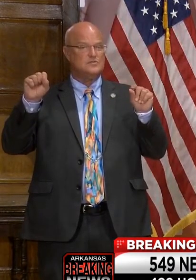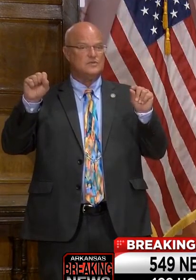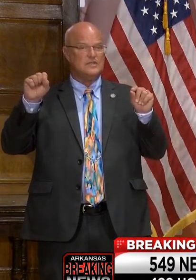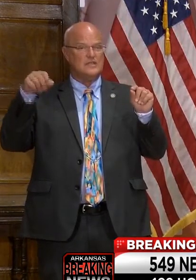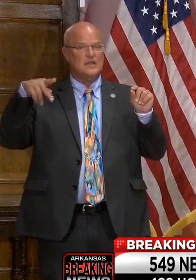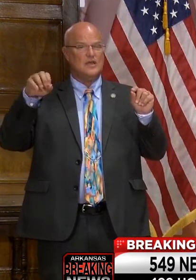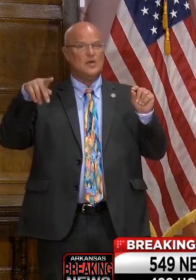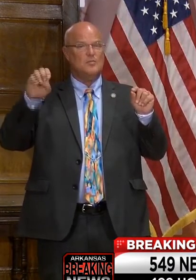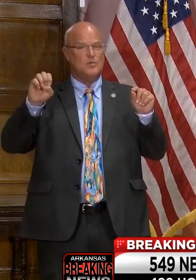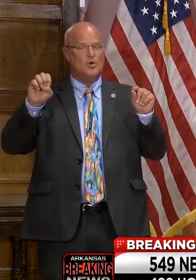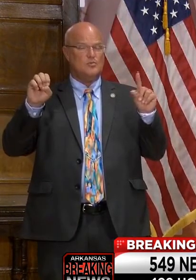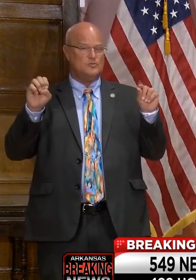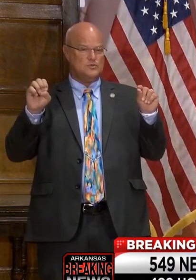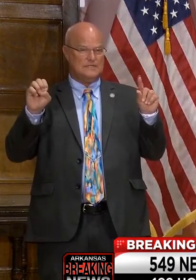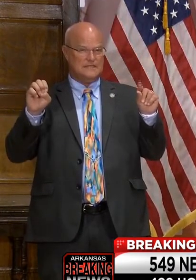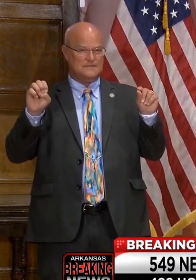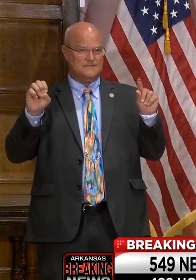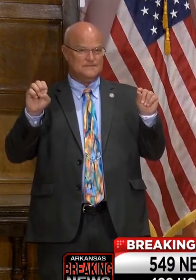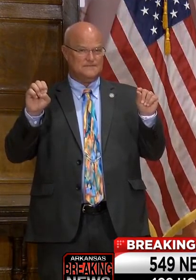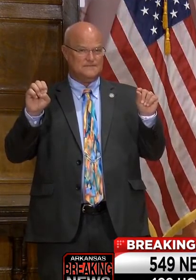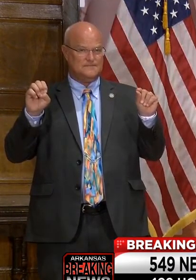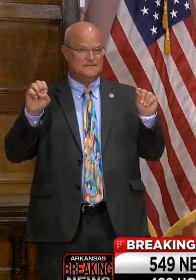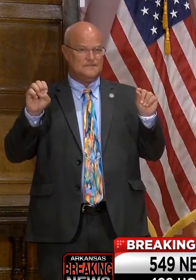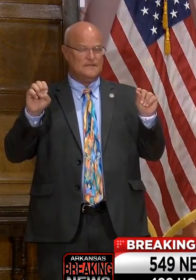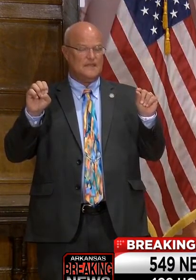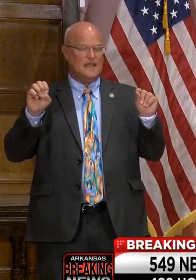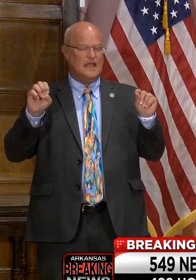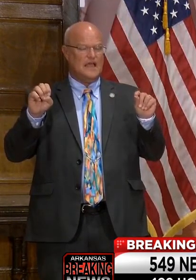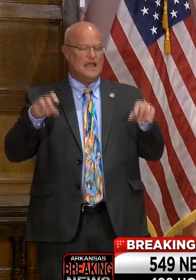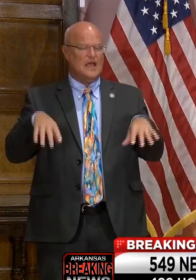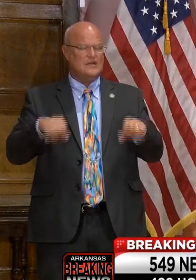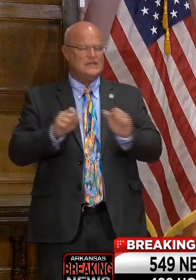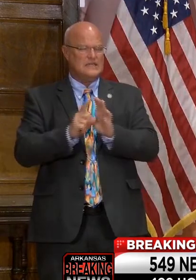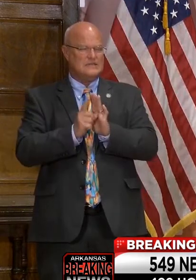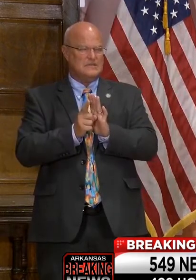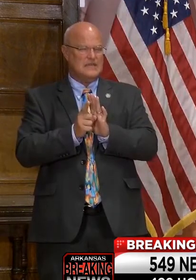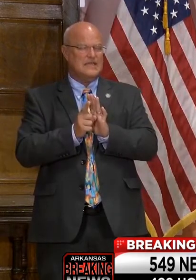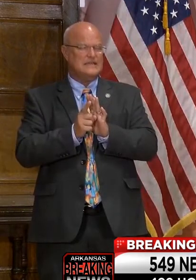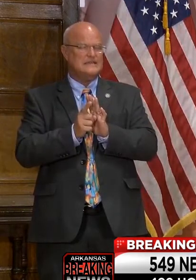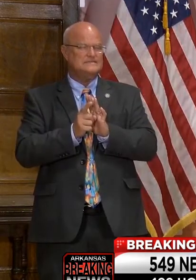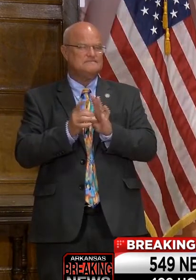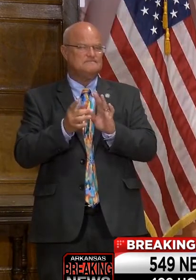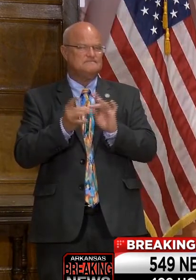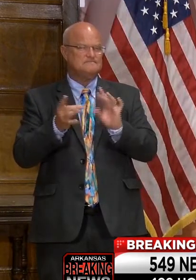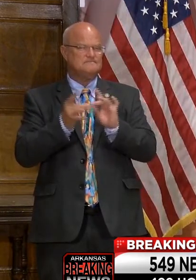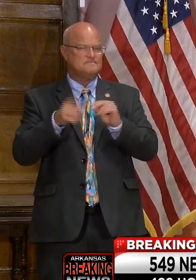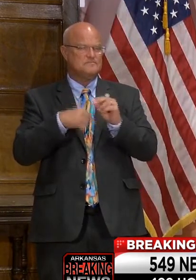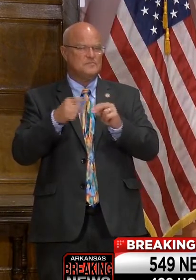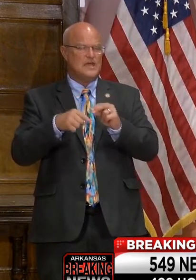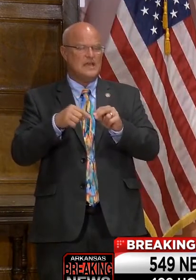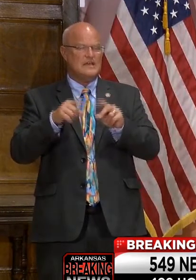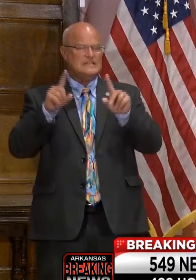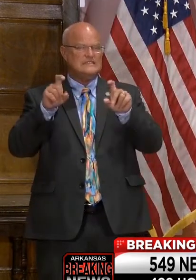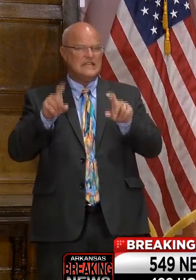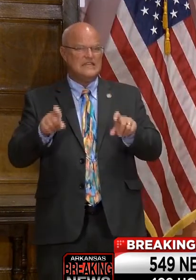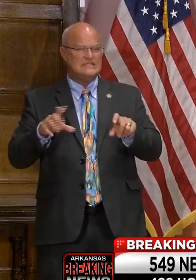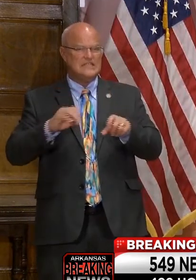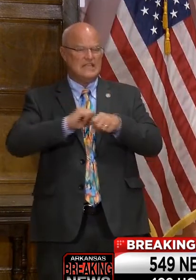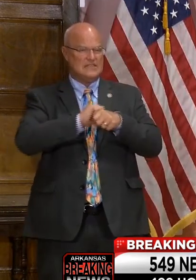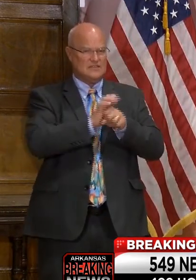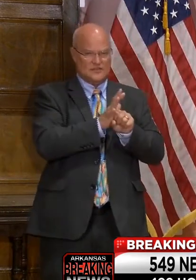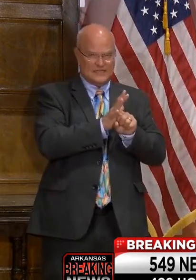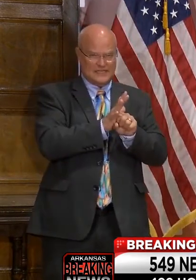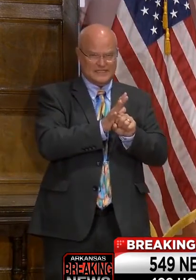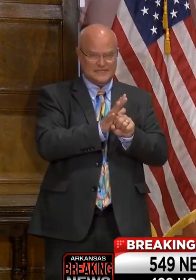Pope 20. Let me take a few minutes to talk about testing and the virus. I want